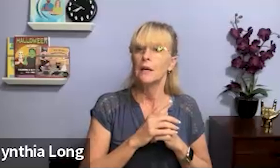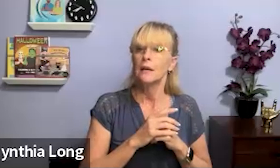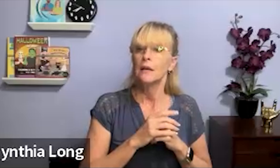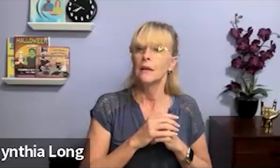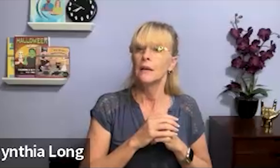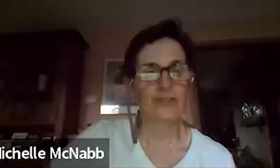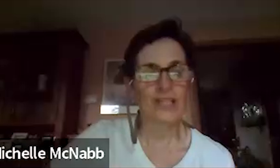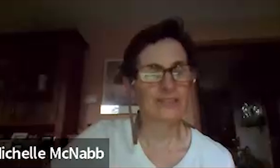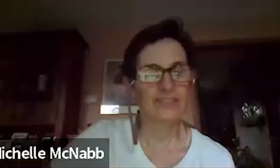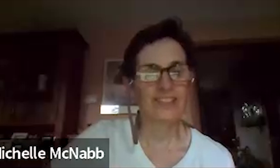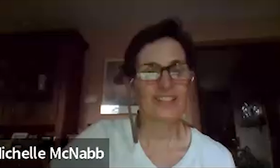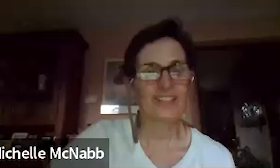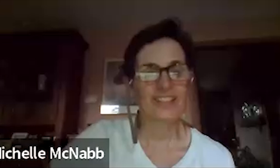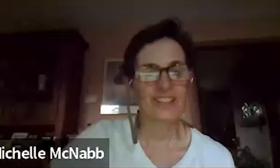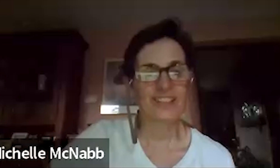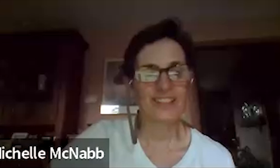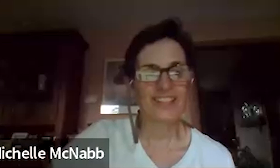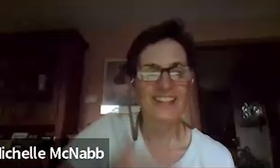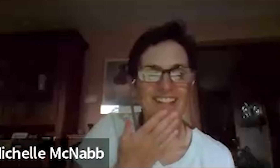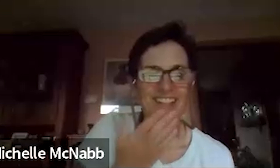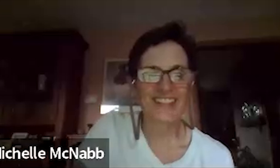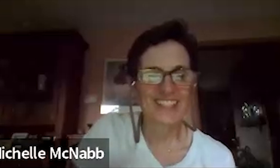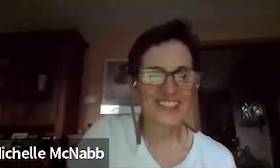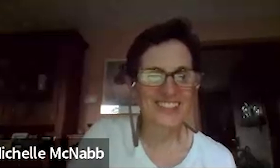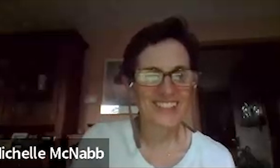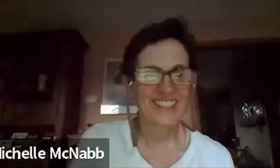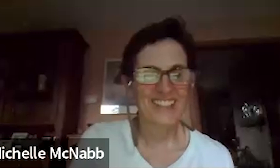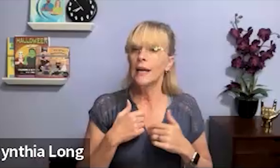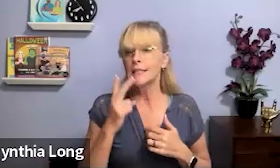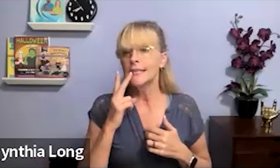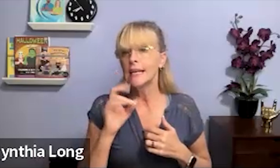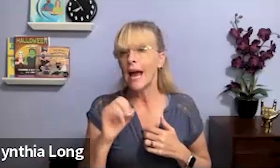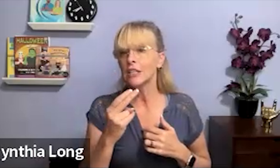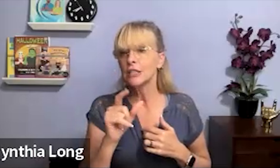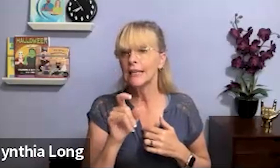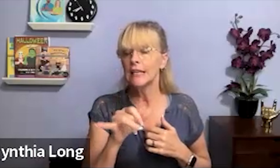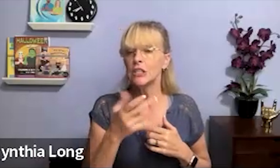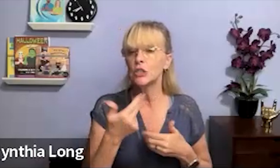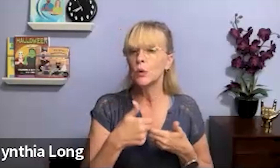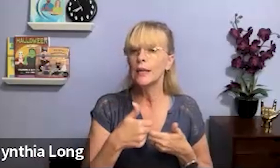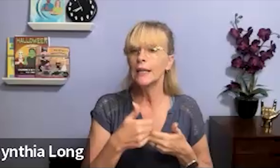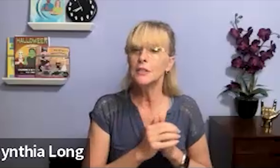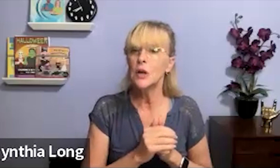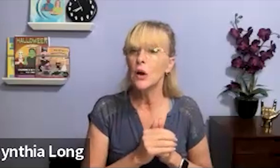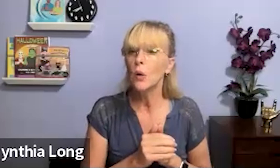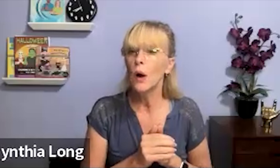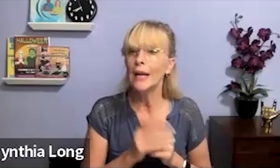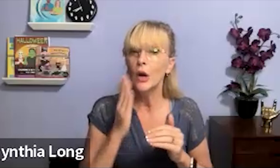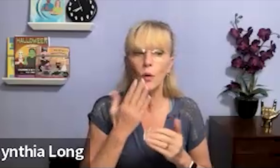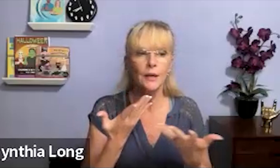Great. Okay, wonderful. Yeah, thank you. All right, and I just see Ashley is joining, so I know we're getting